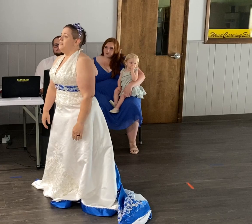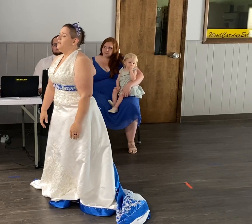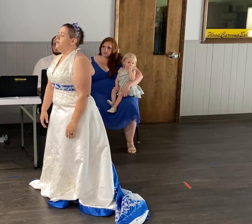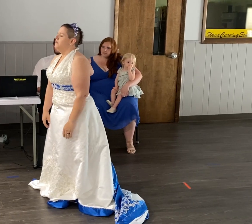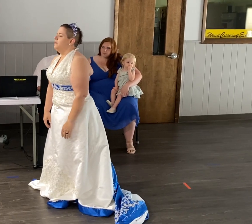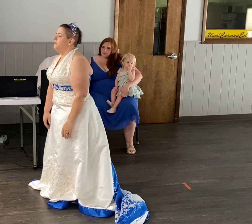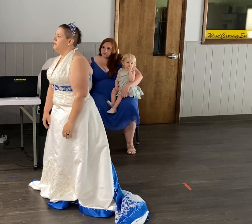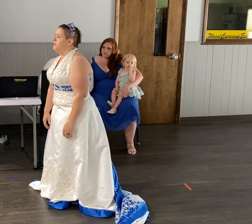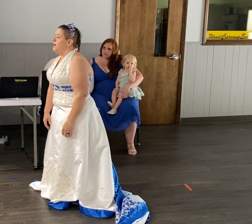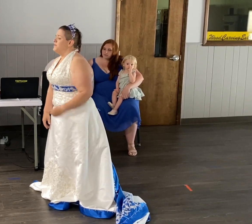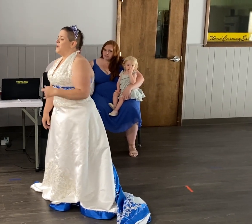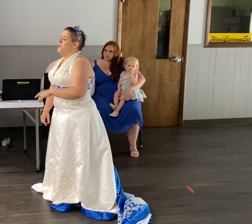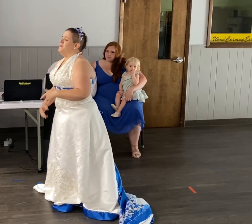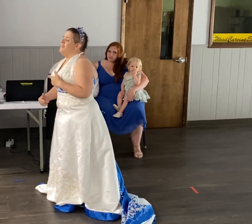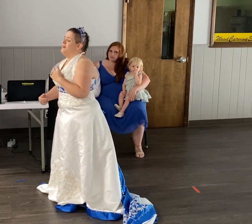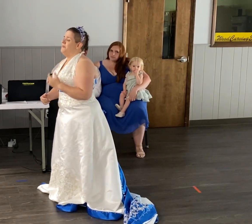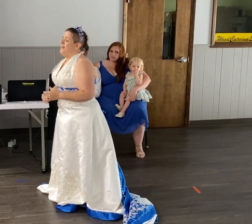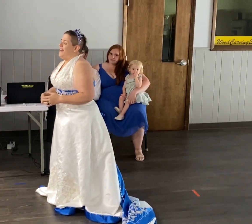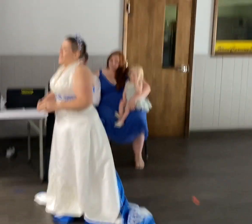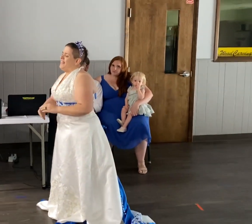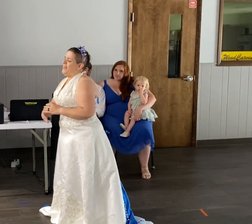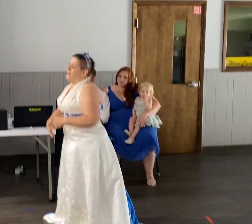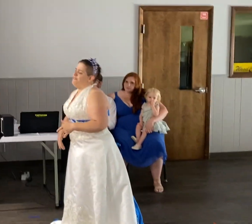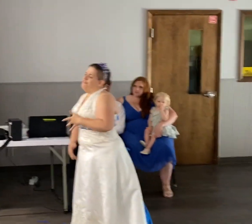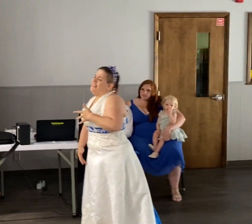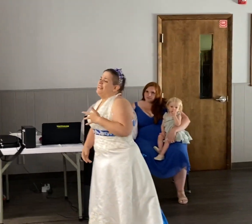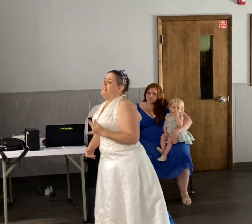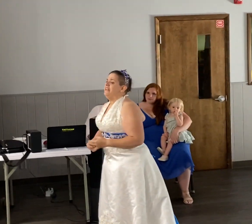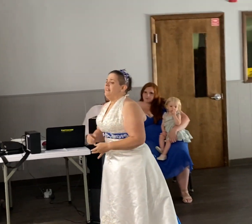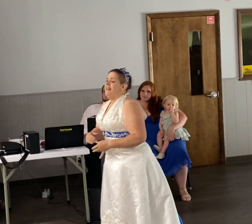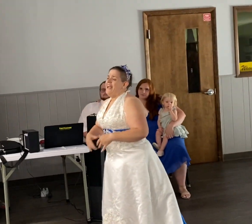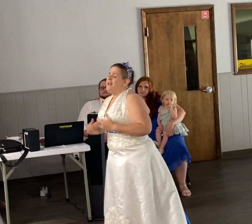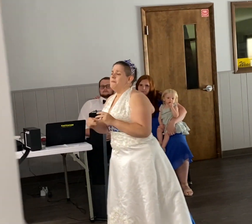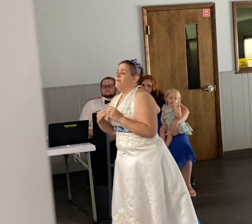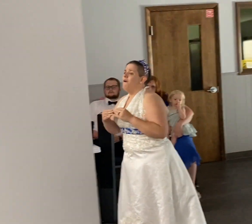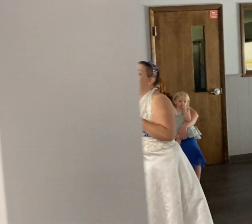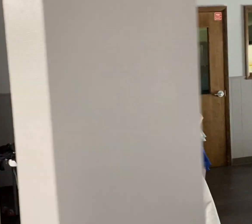I'm so numb, I can't feel you anymore